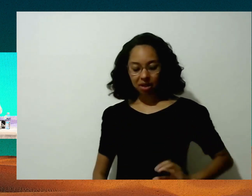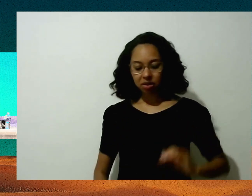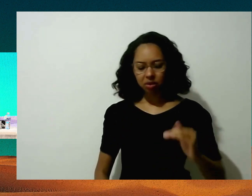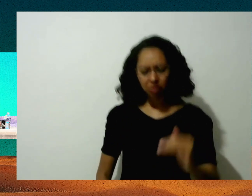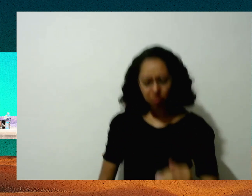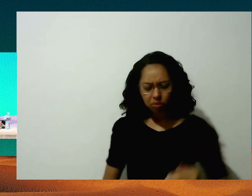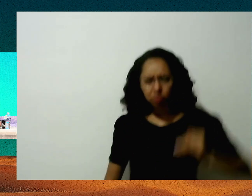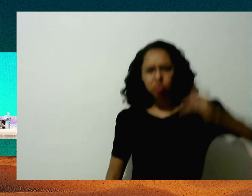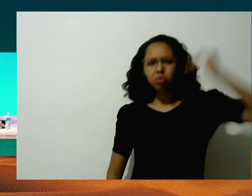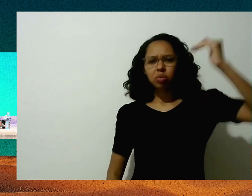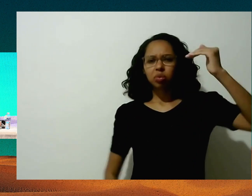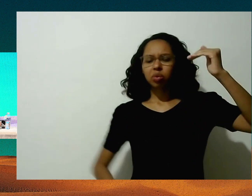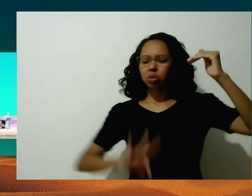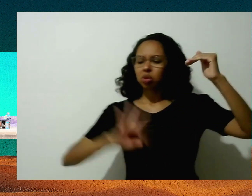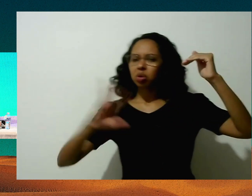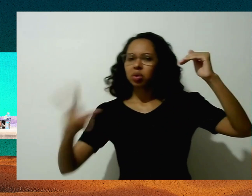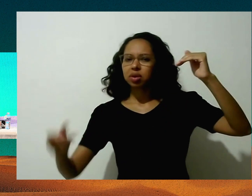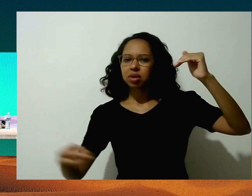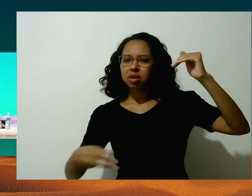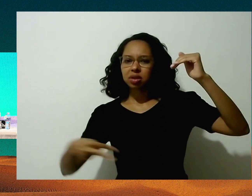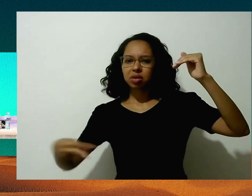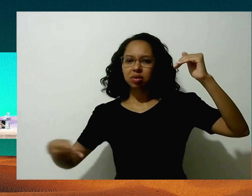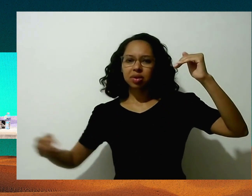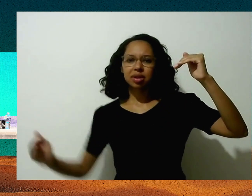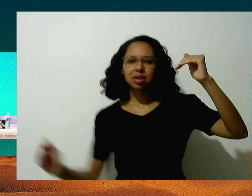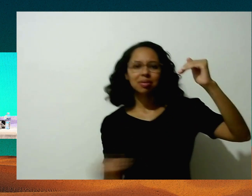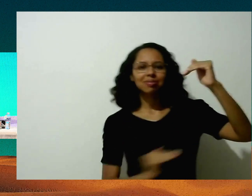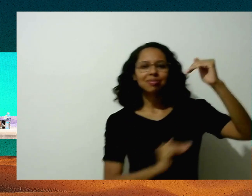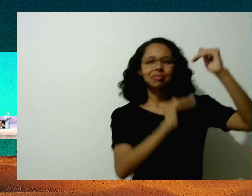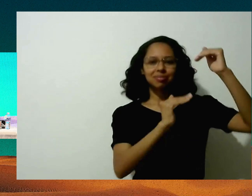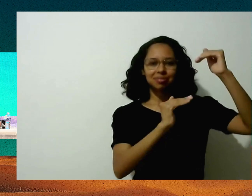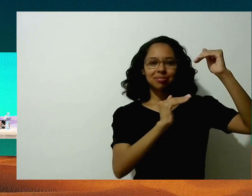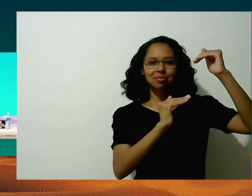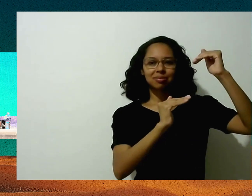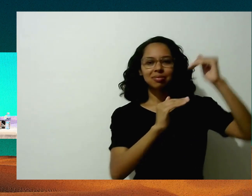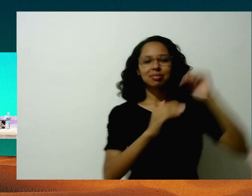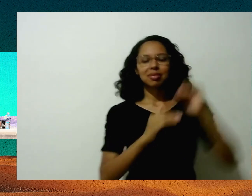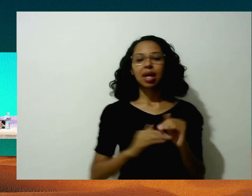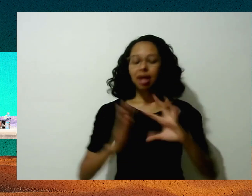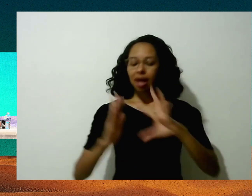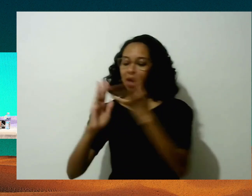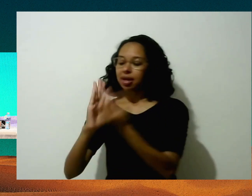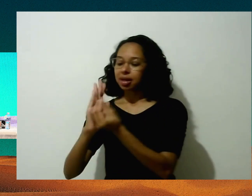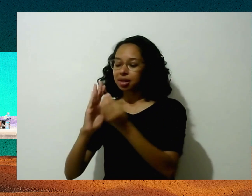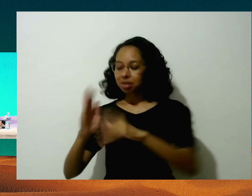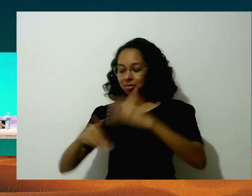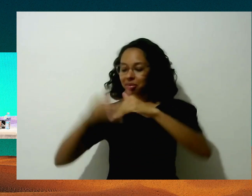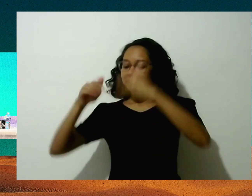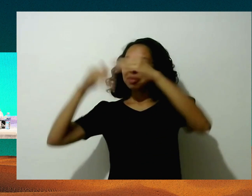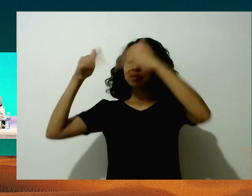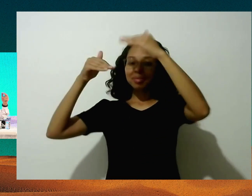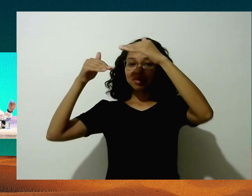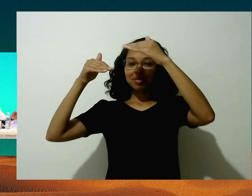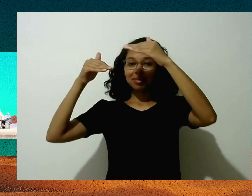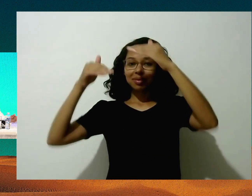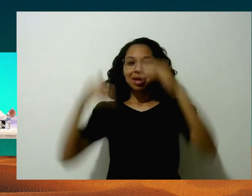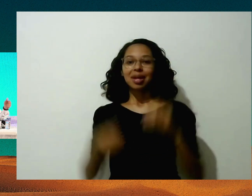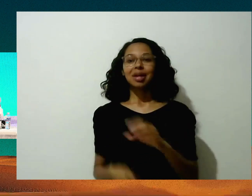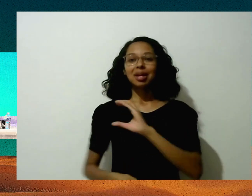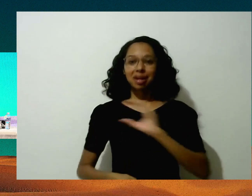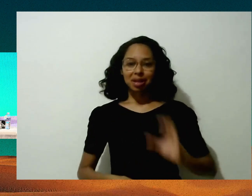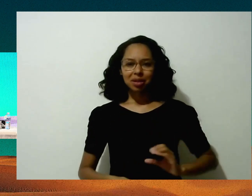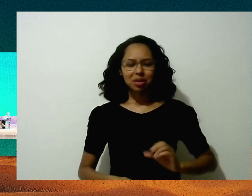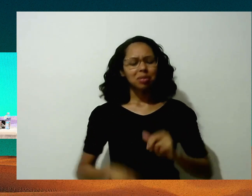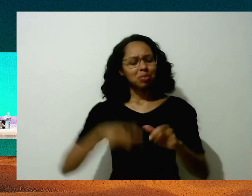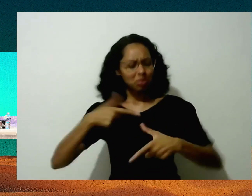things. Primeiro precisa edificar a igreja. But first of all, for the church. Por isso meu pai trabalha até agora e eu também. My Father works, so